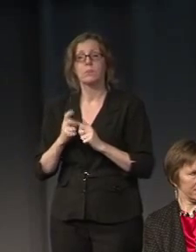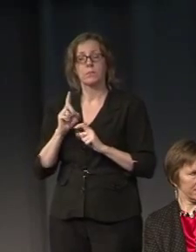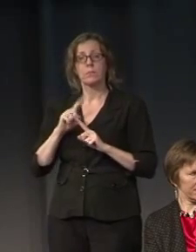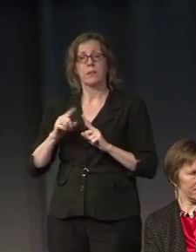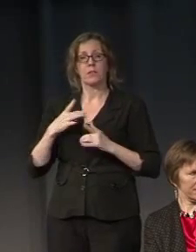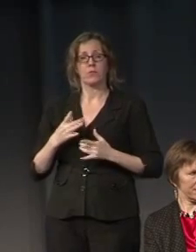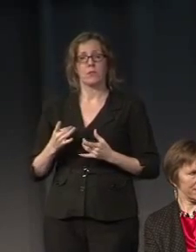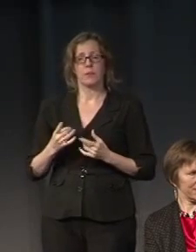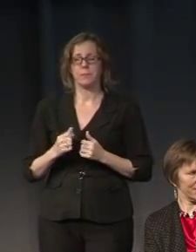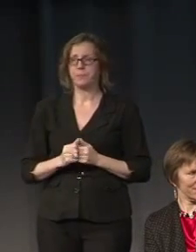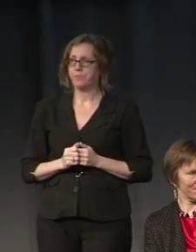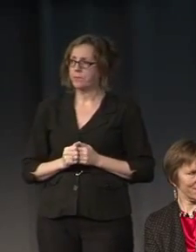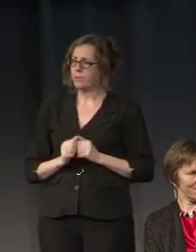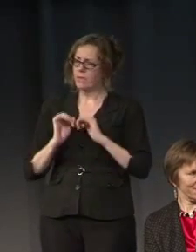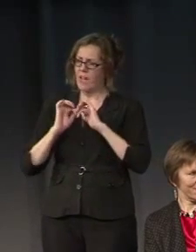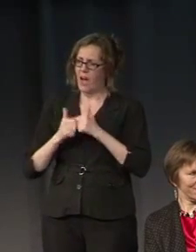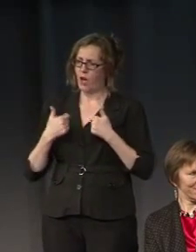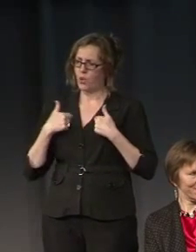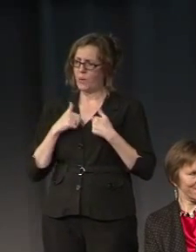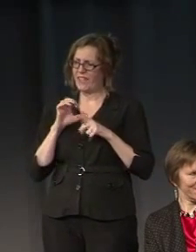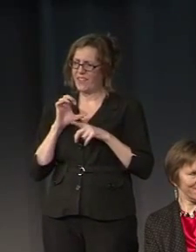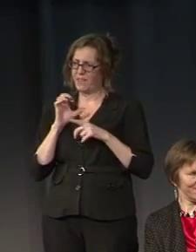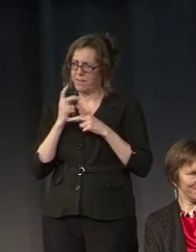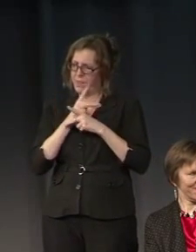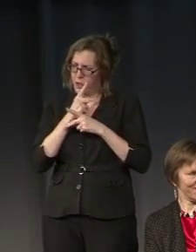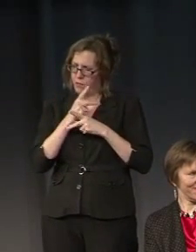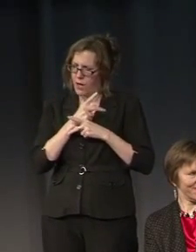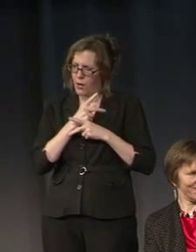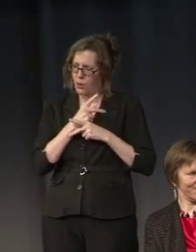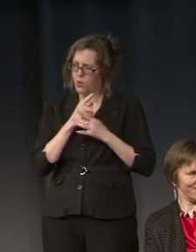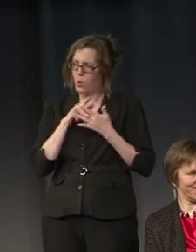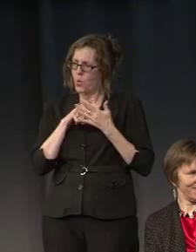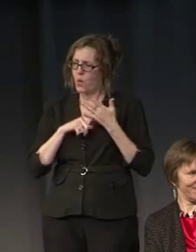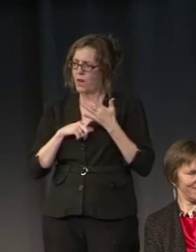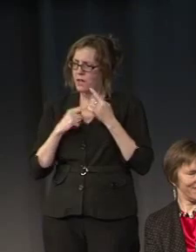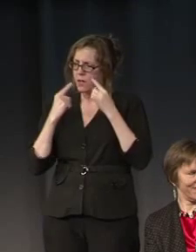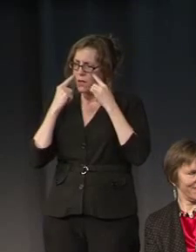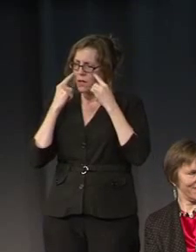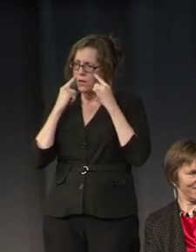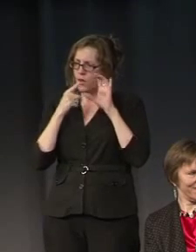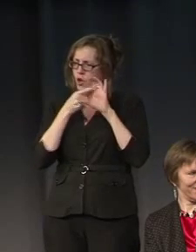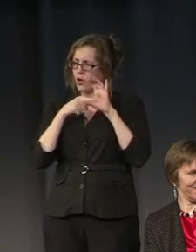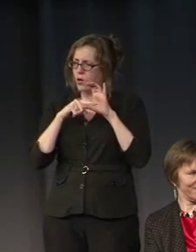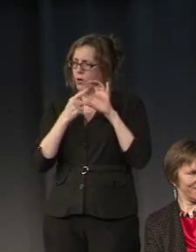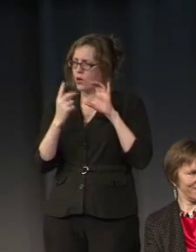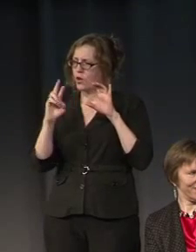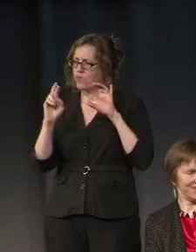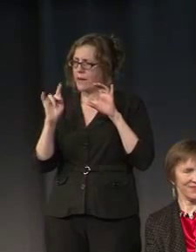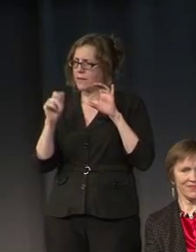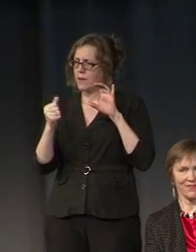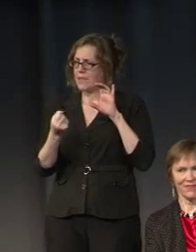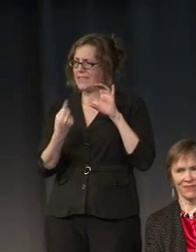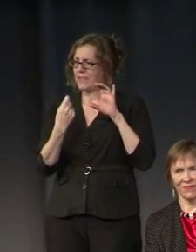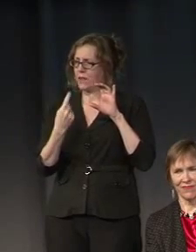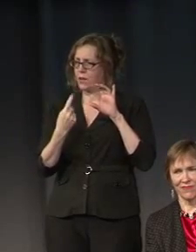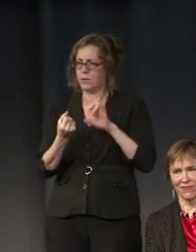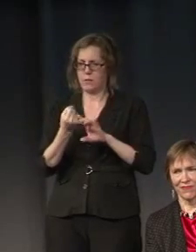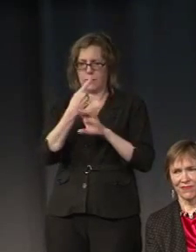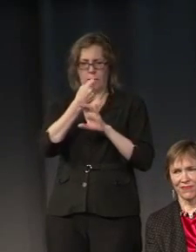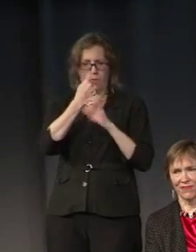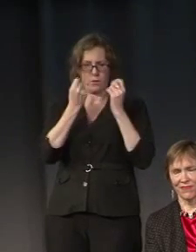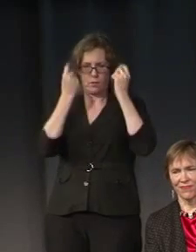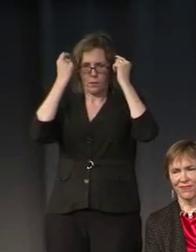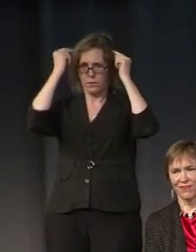you turn what are retinal signals, which have nothing to do with rust or any of these color category boundaries, into something that is